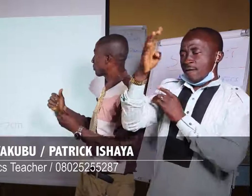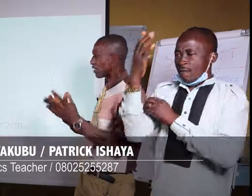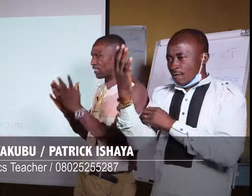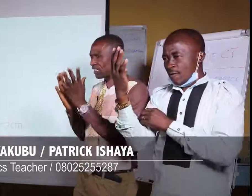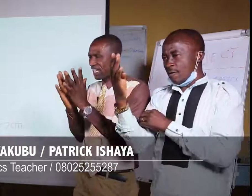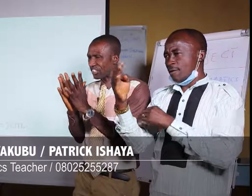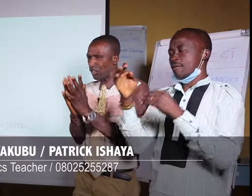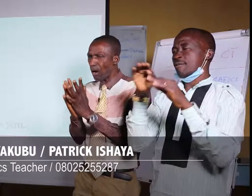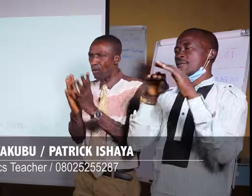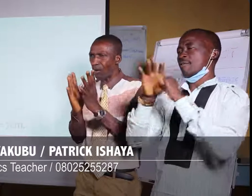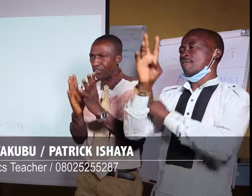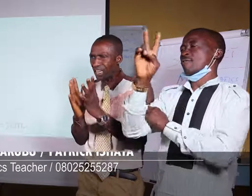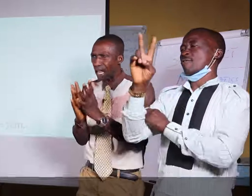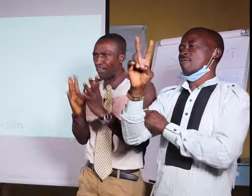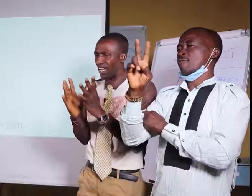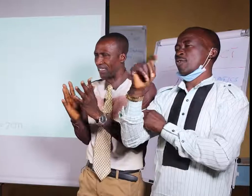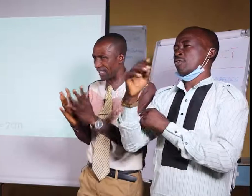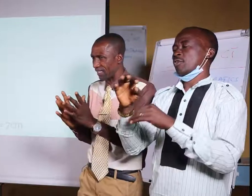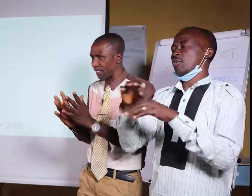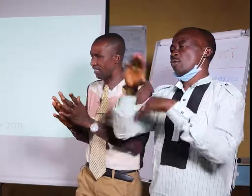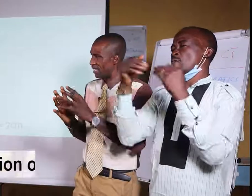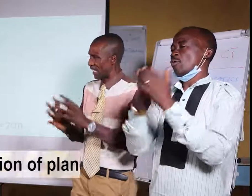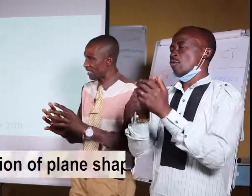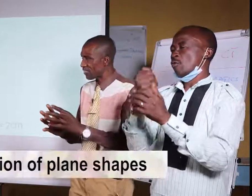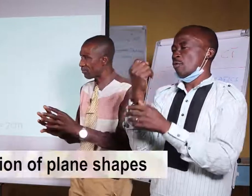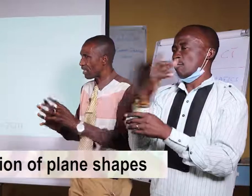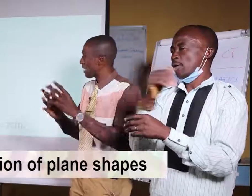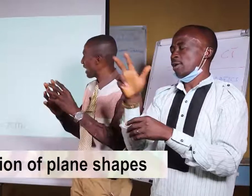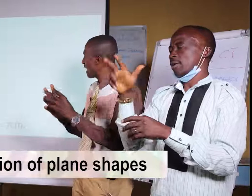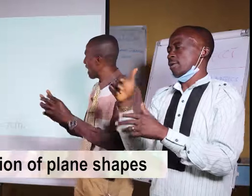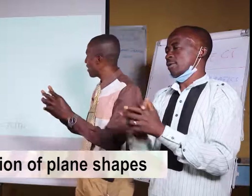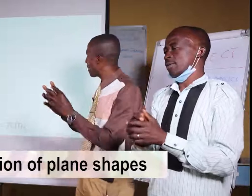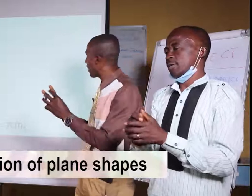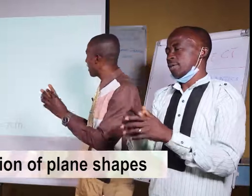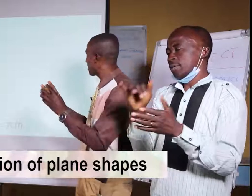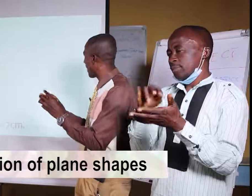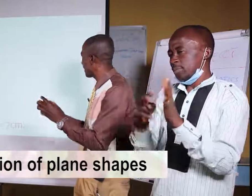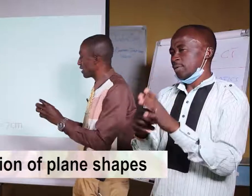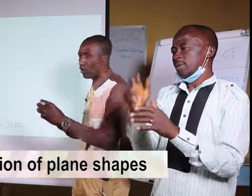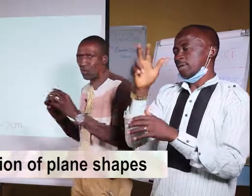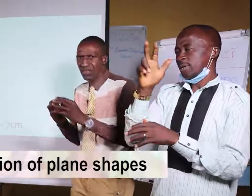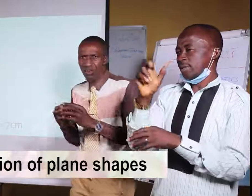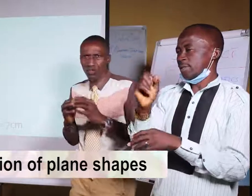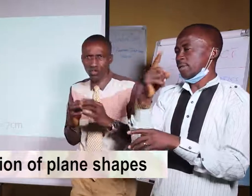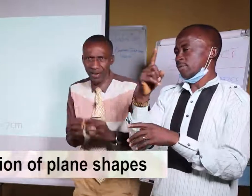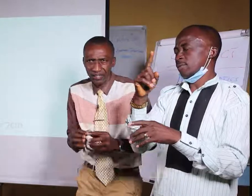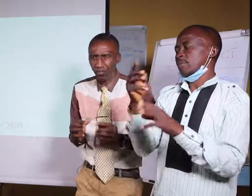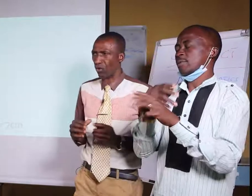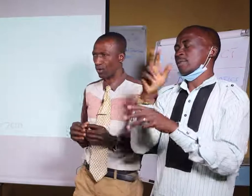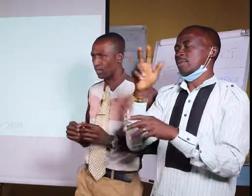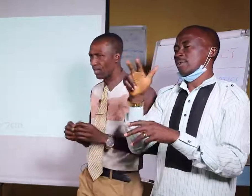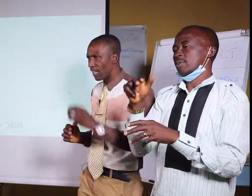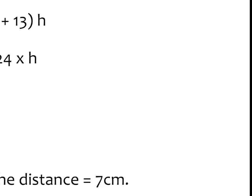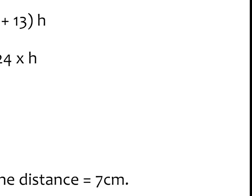equals to the sum of 11 and 13. That is, 11 plus 13 will give you